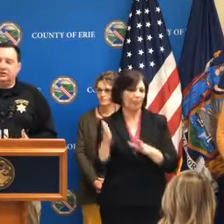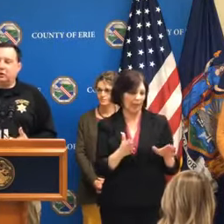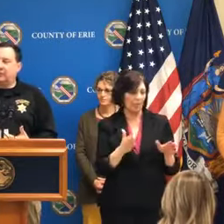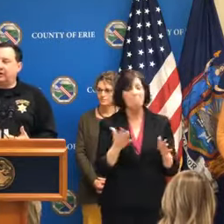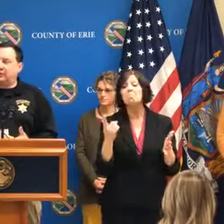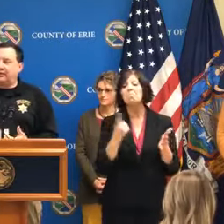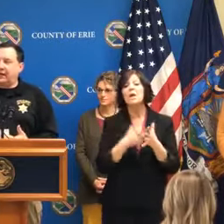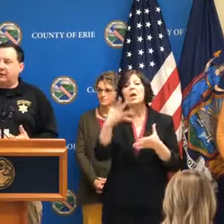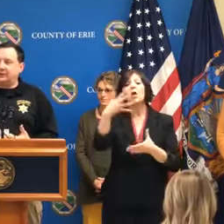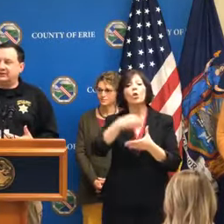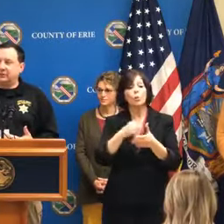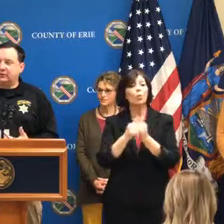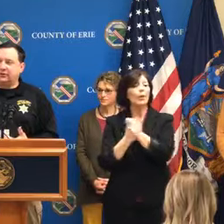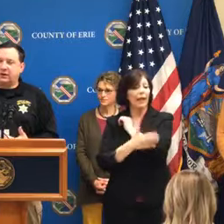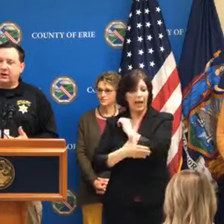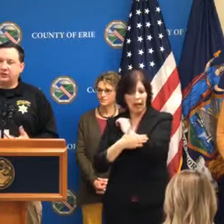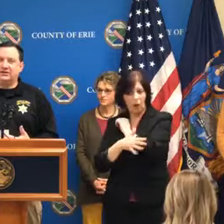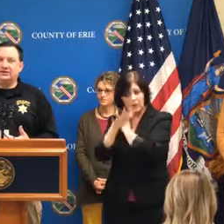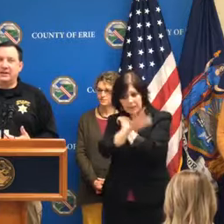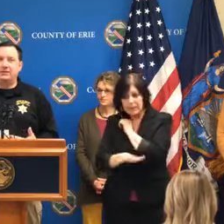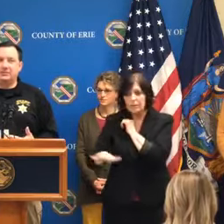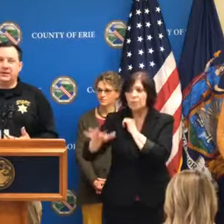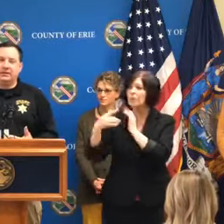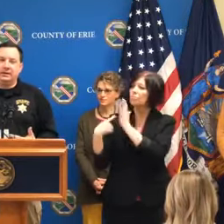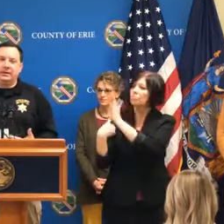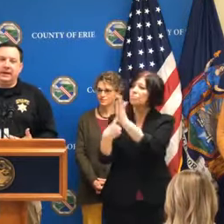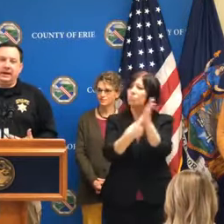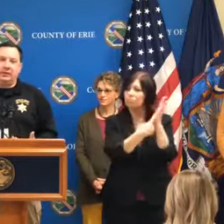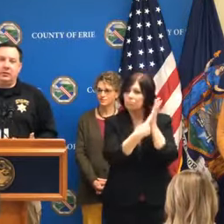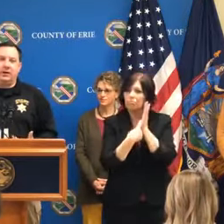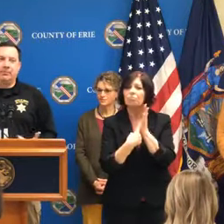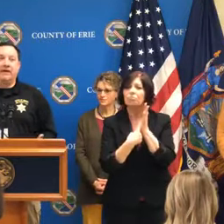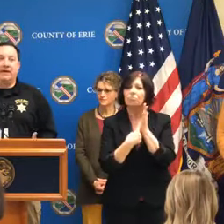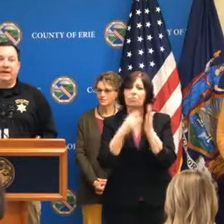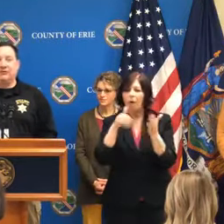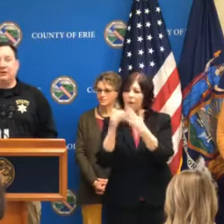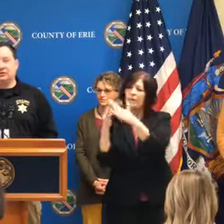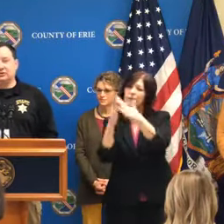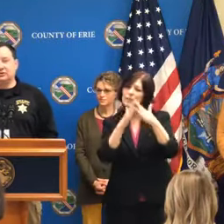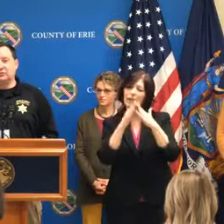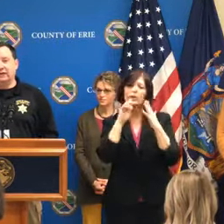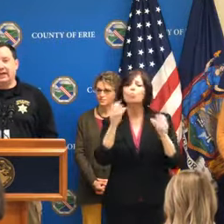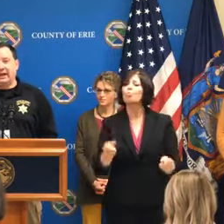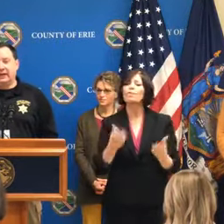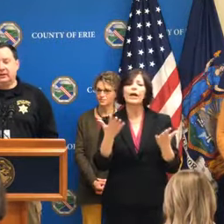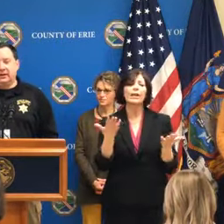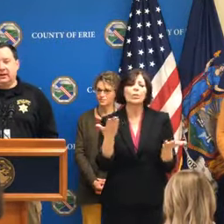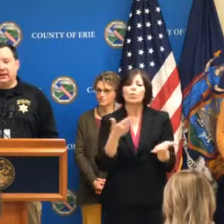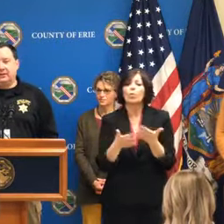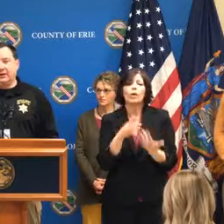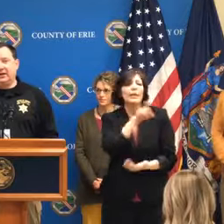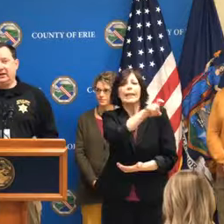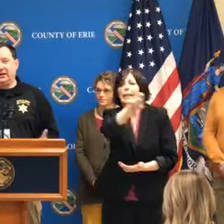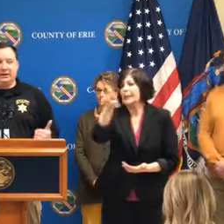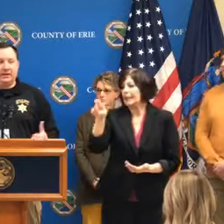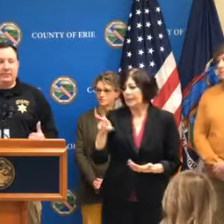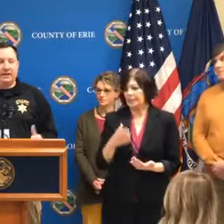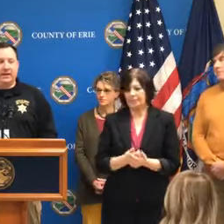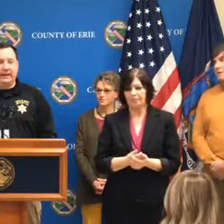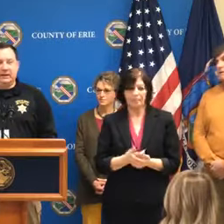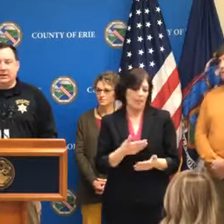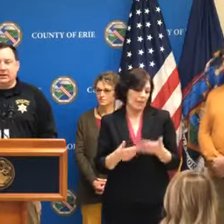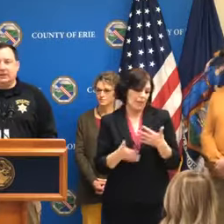includes incorporating with the county's overall crisis management and providing any resources we can that are needed